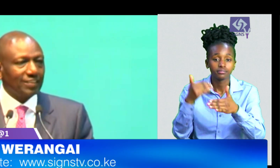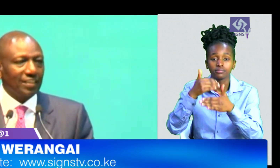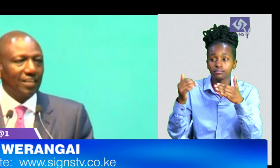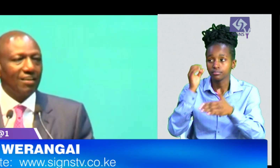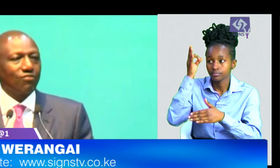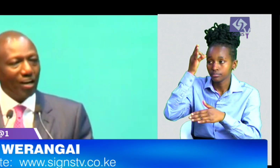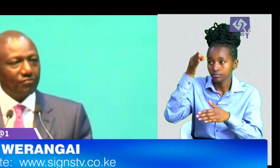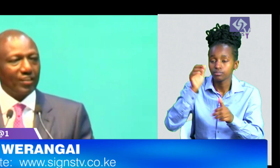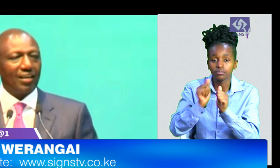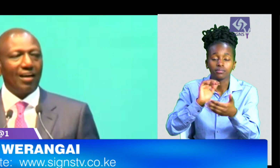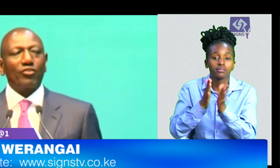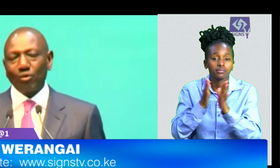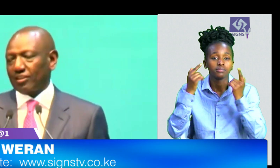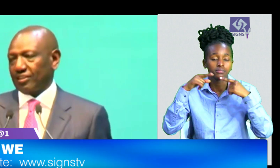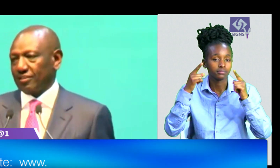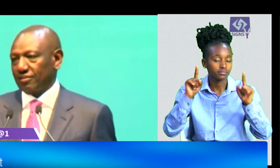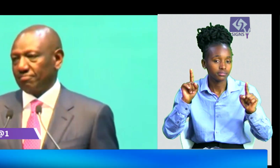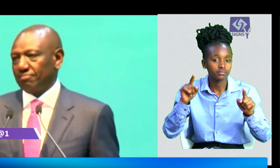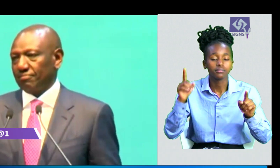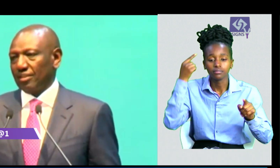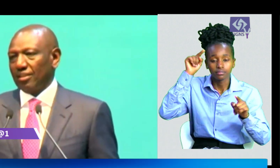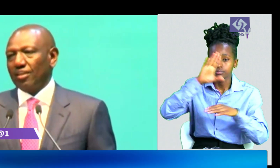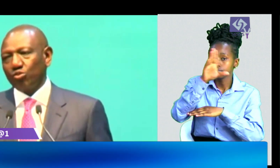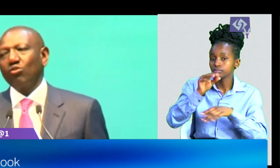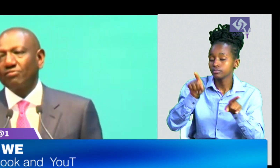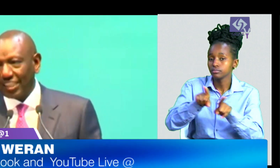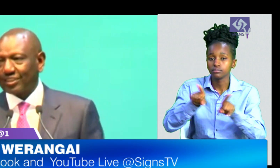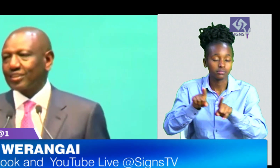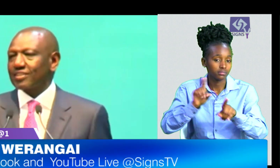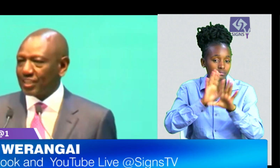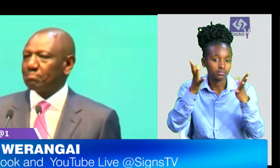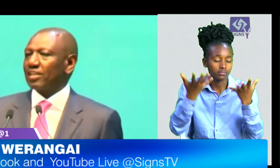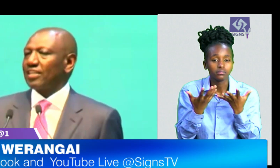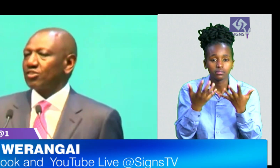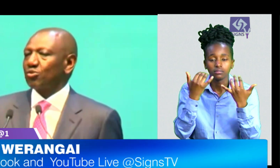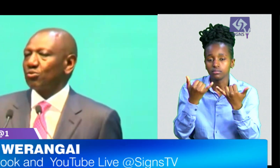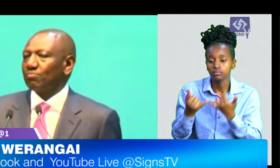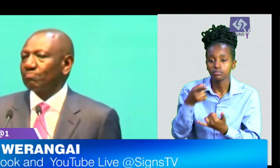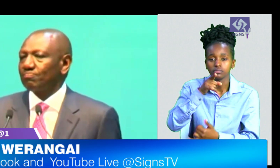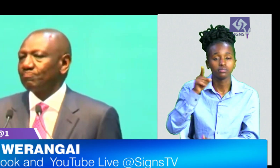prosperity for Africa and the world, you have just stepped into,